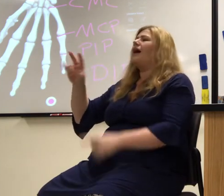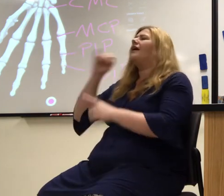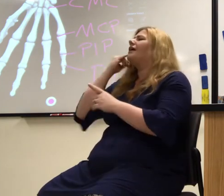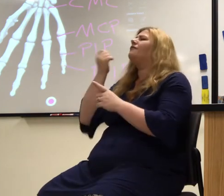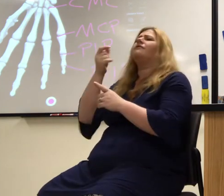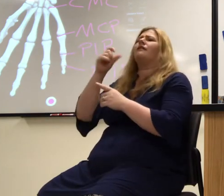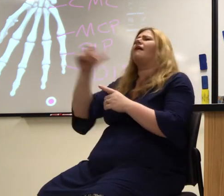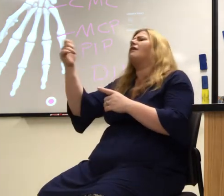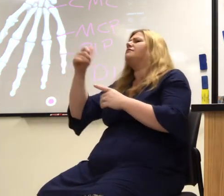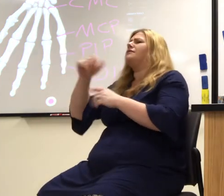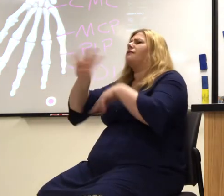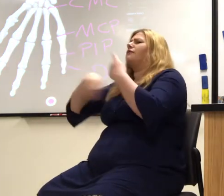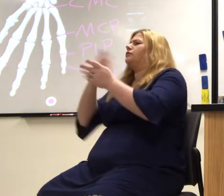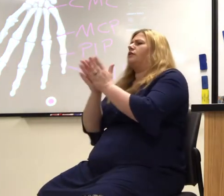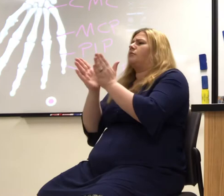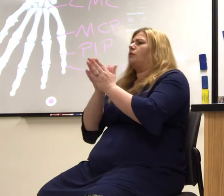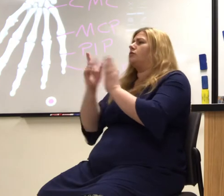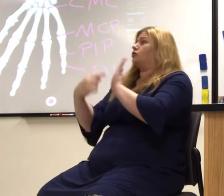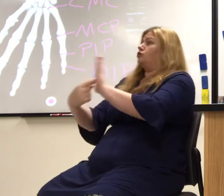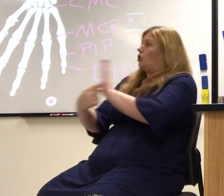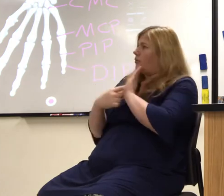it.